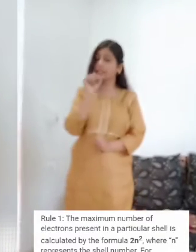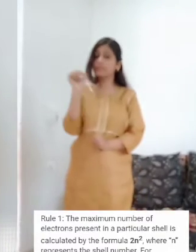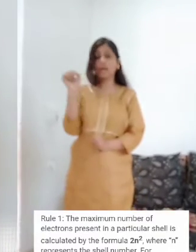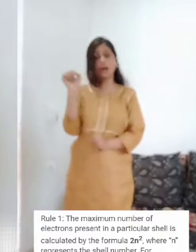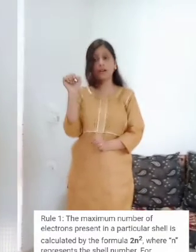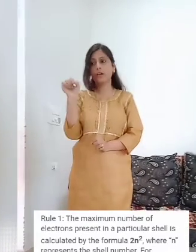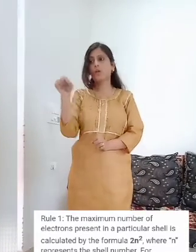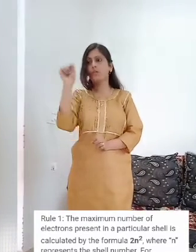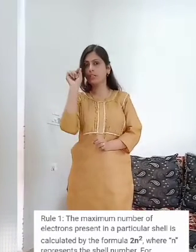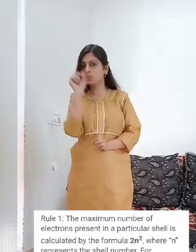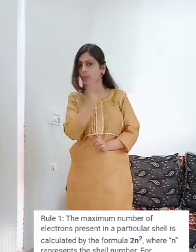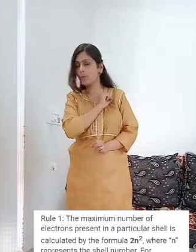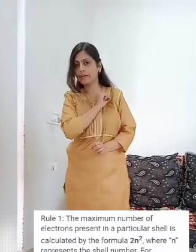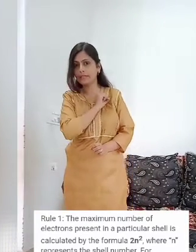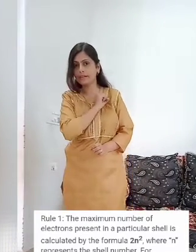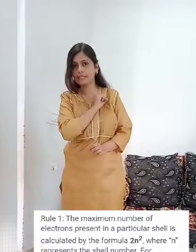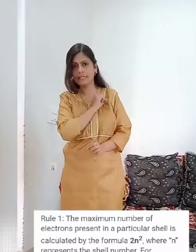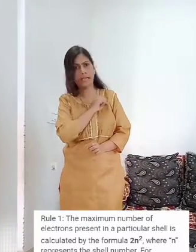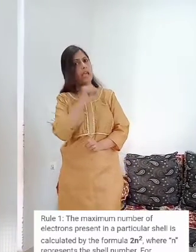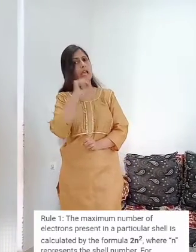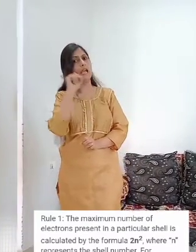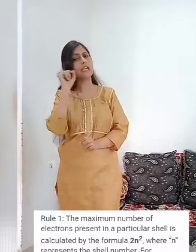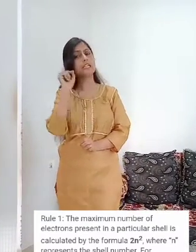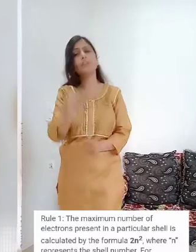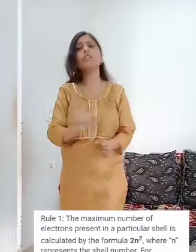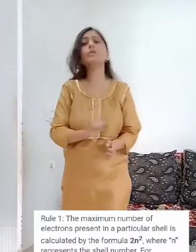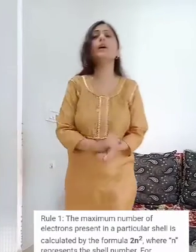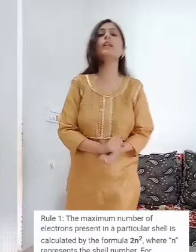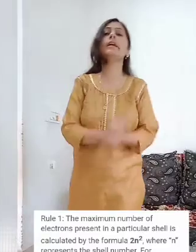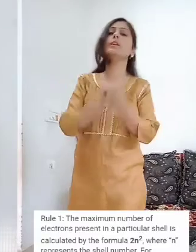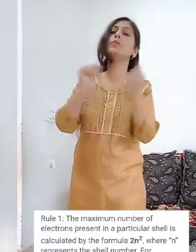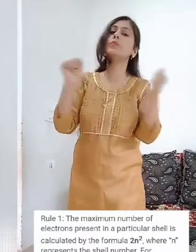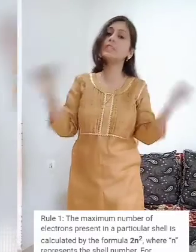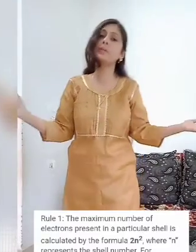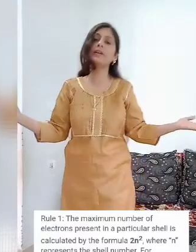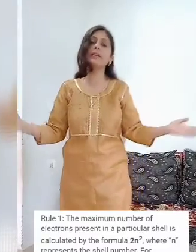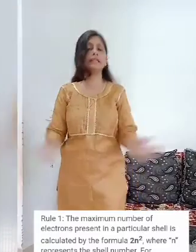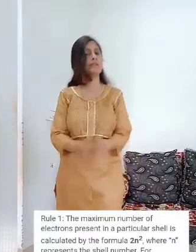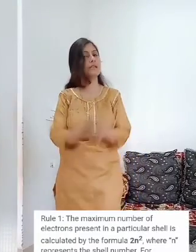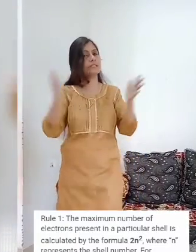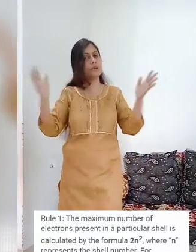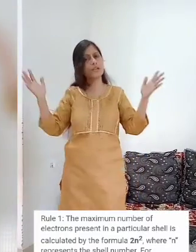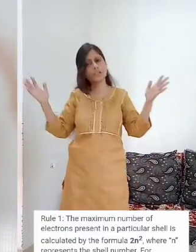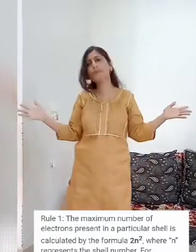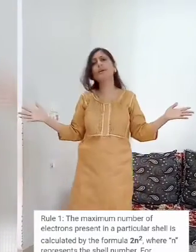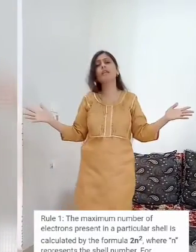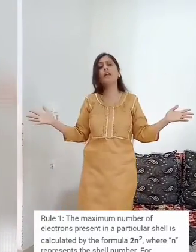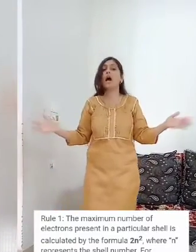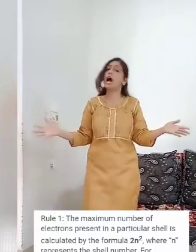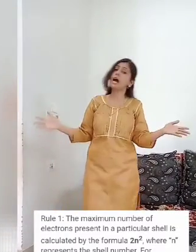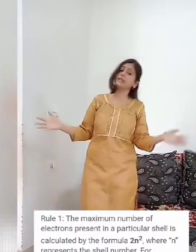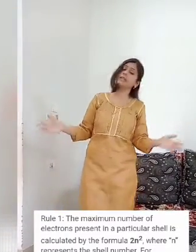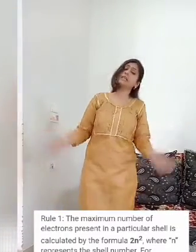atoms are very small particles, indivisible, invisible, indestructible and